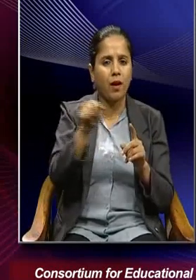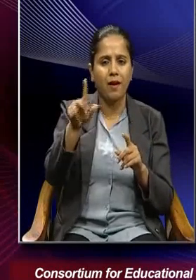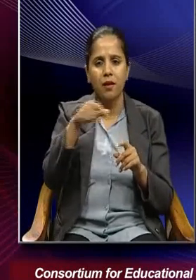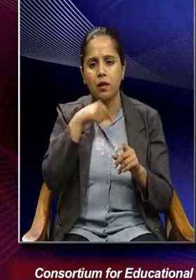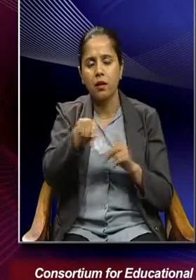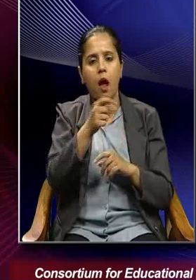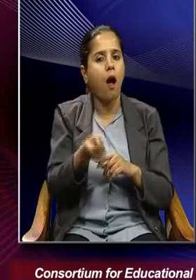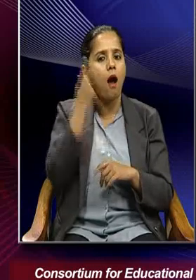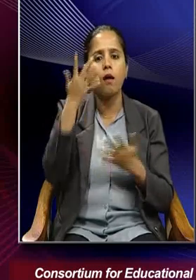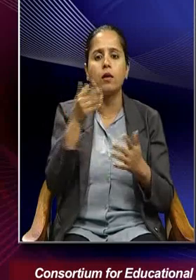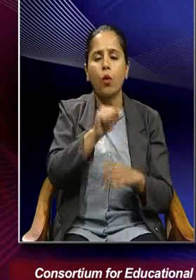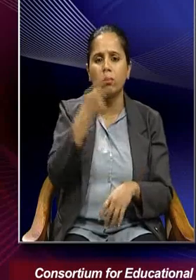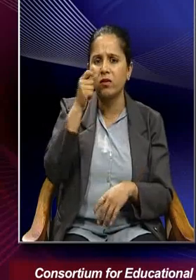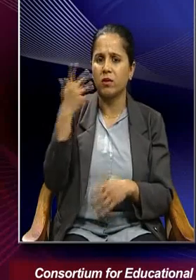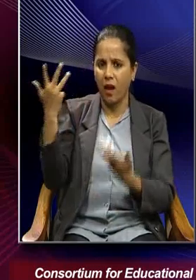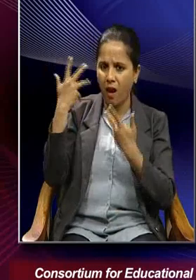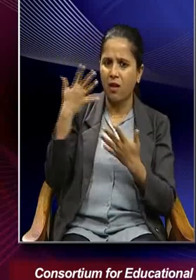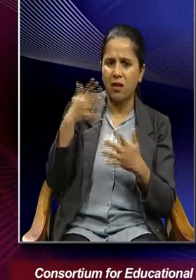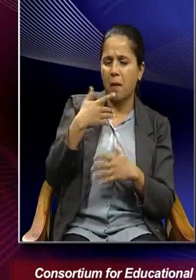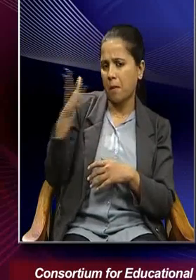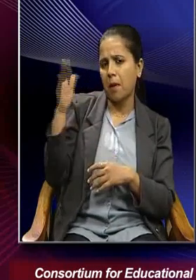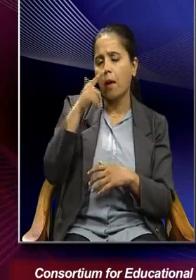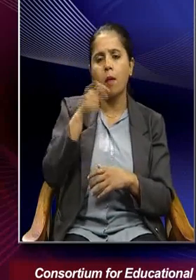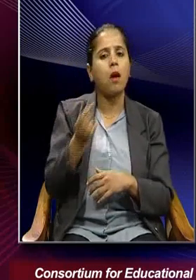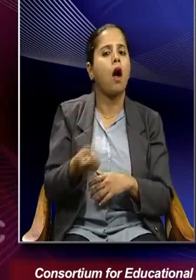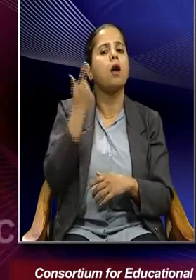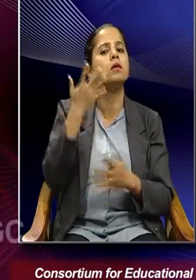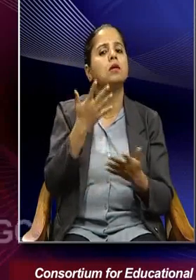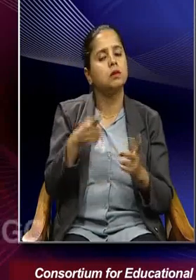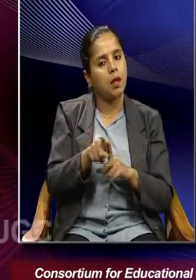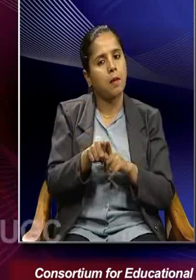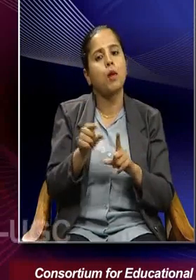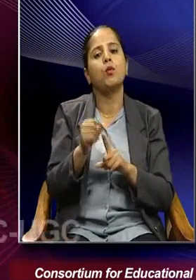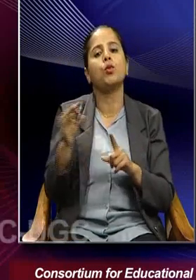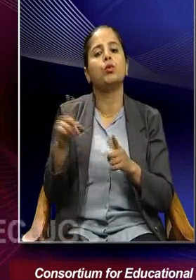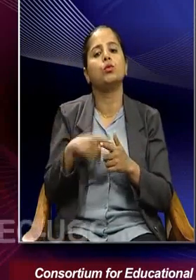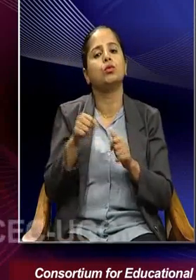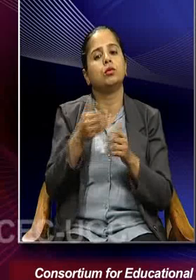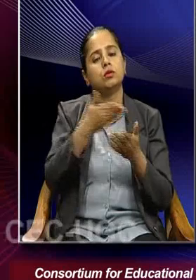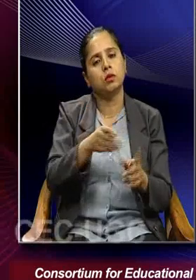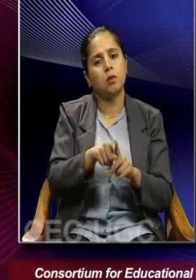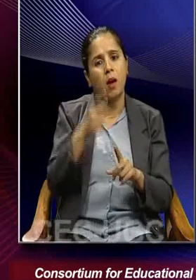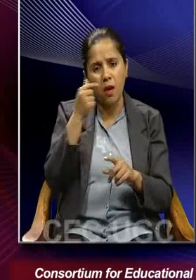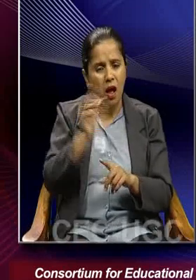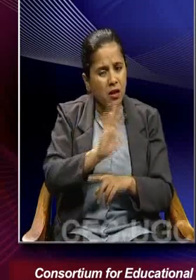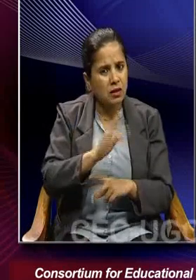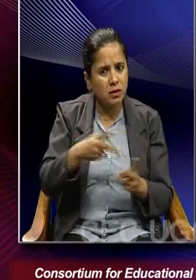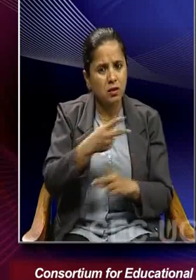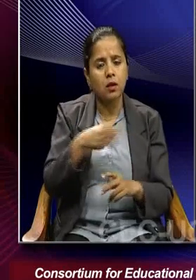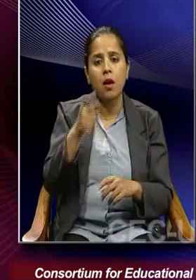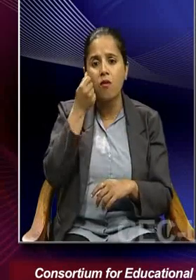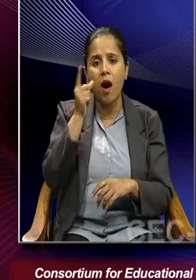able to understand their parents. Similar was the case of Pooja Bhatt in this film, and how father, who is far